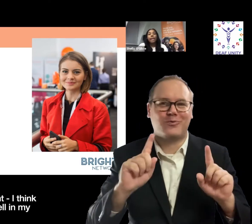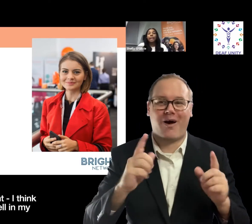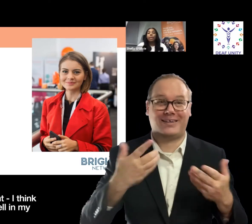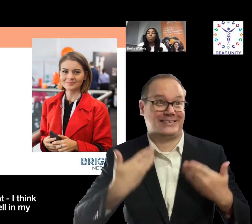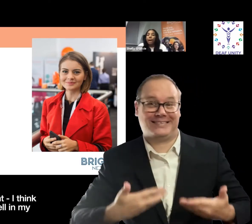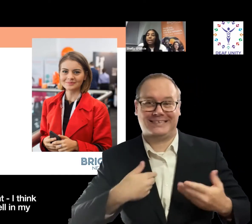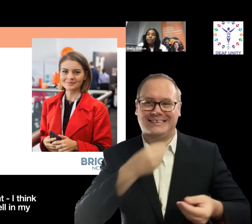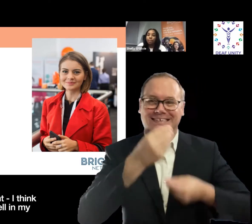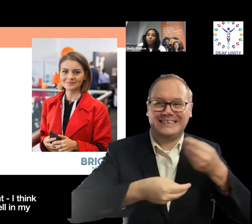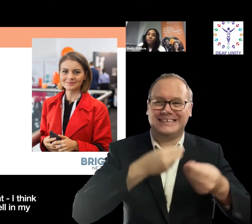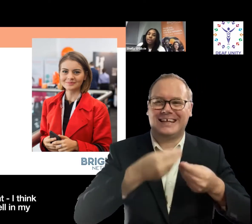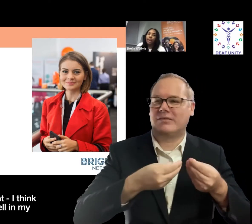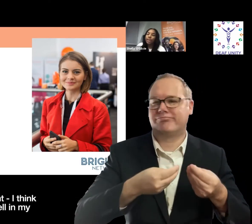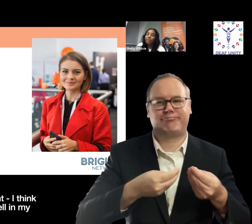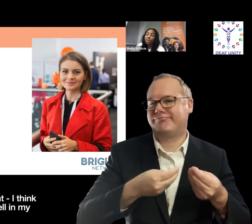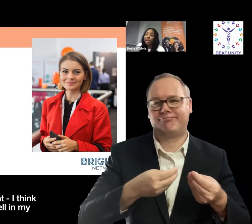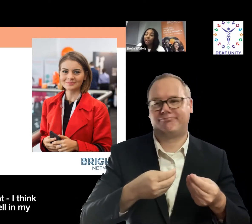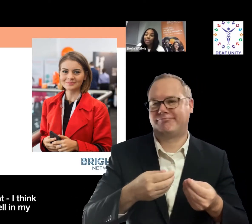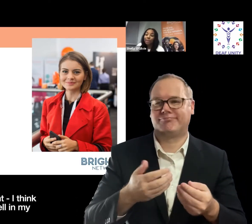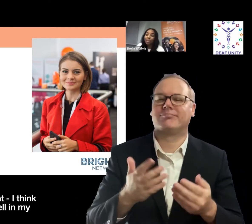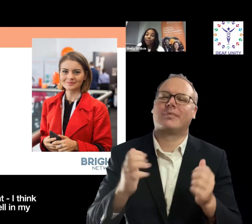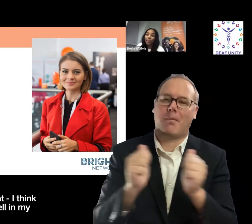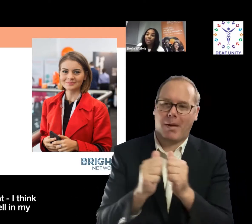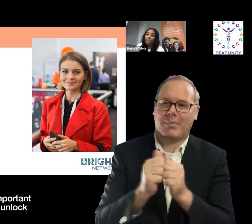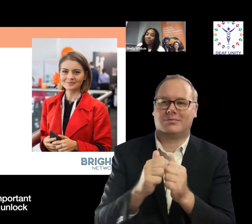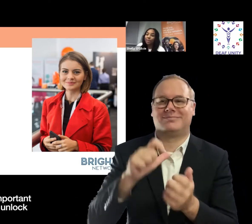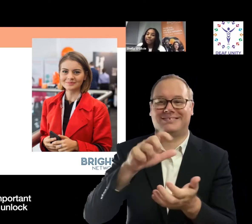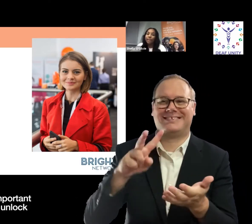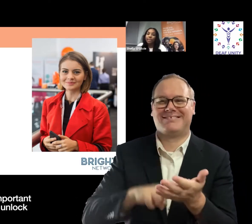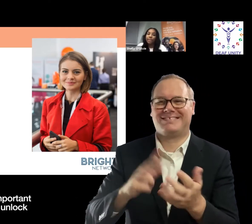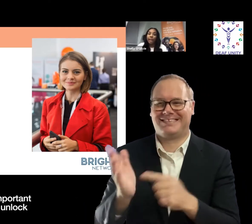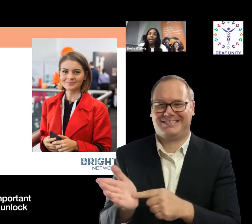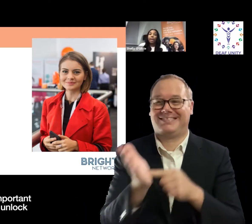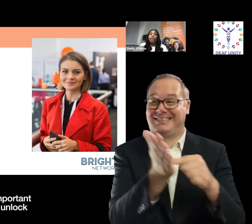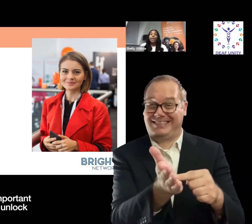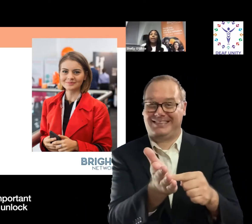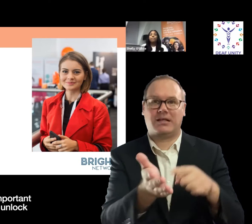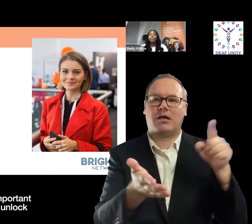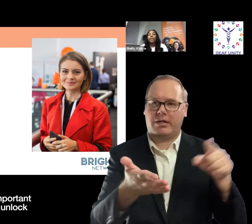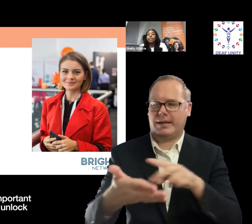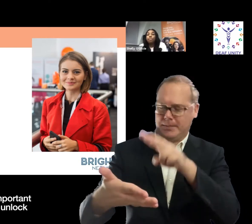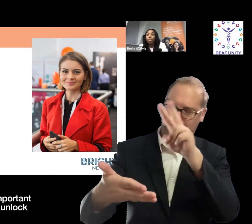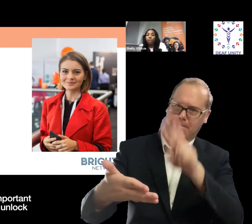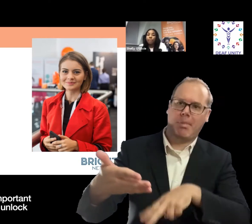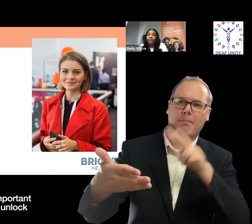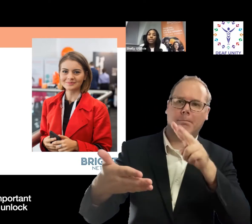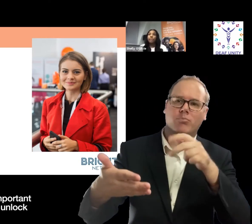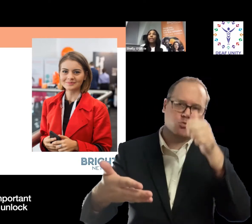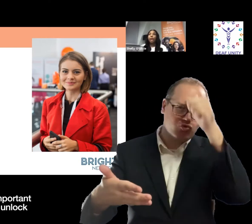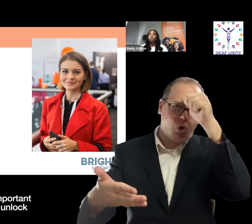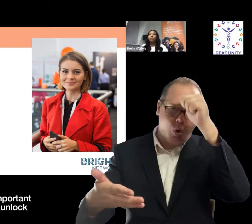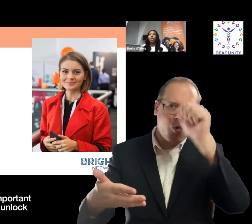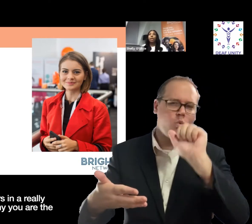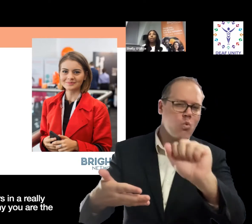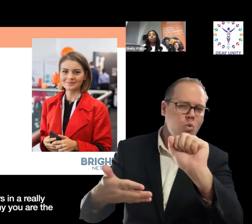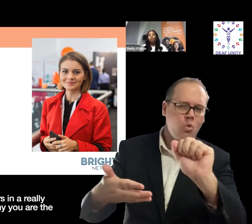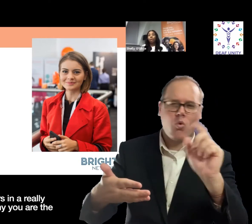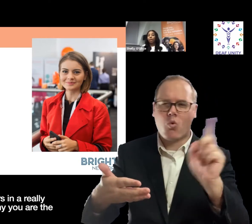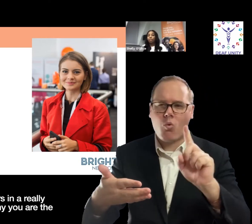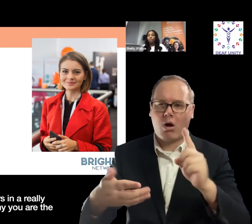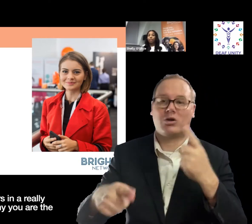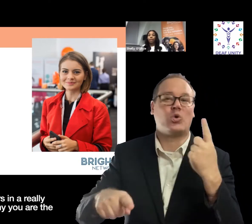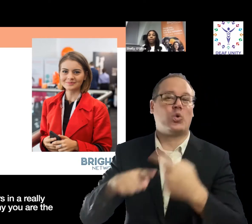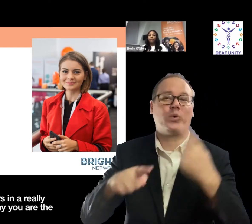that. Secondly, why is it important? I think I've just covered that pretty well in my first statement there. It's important because it really helps you to